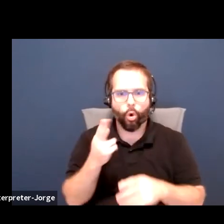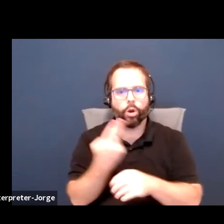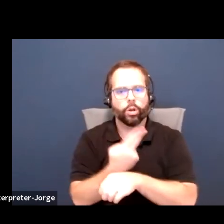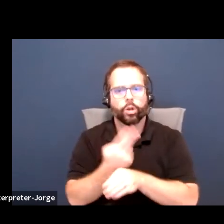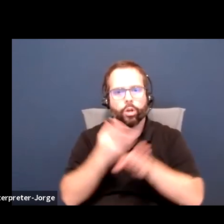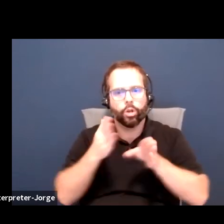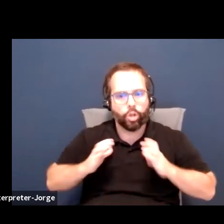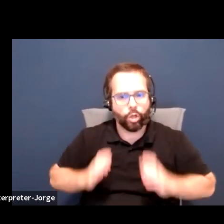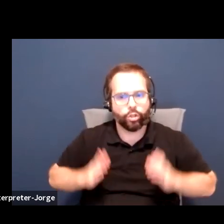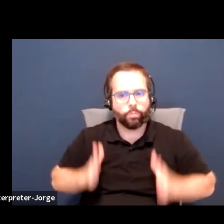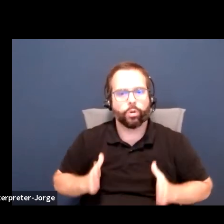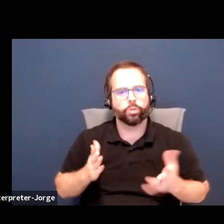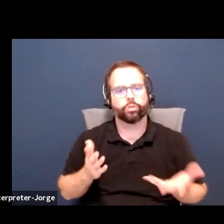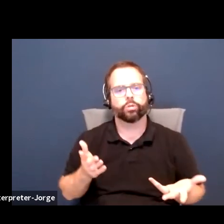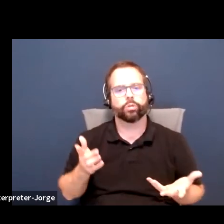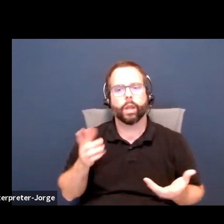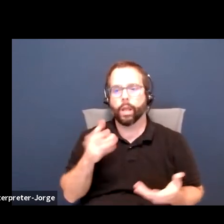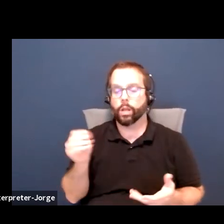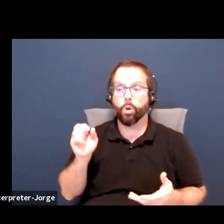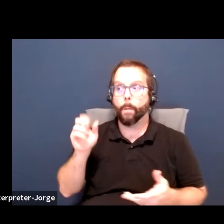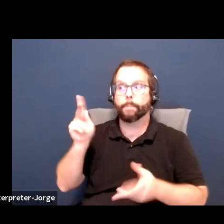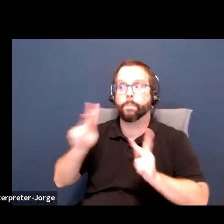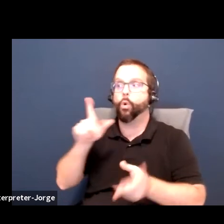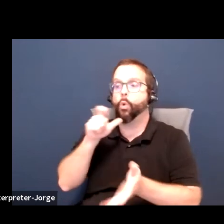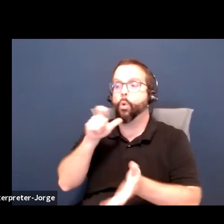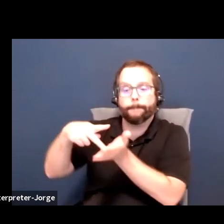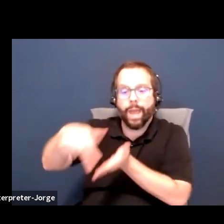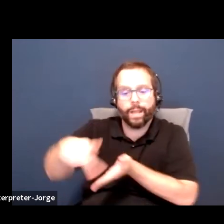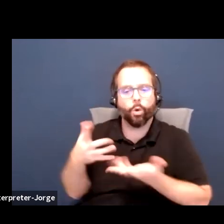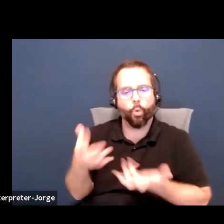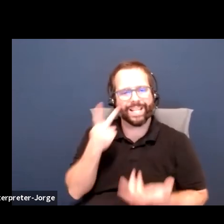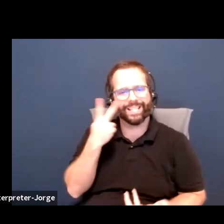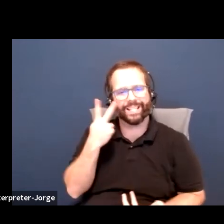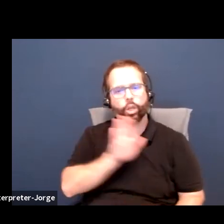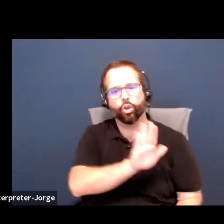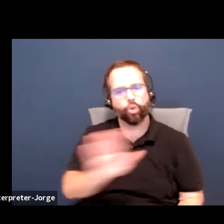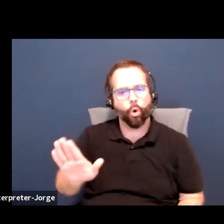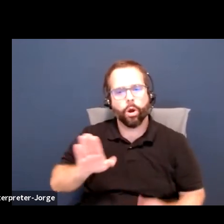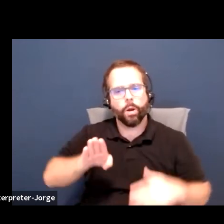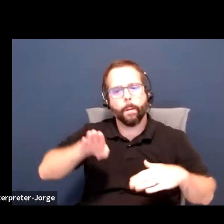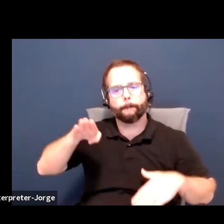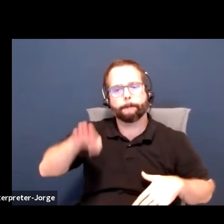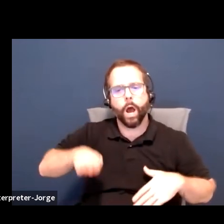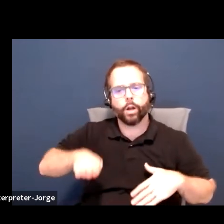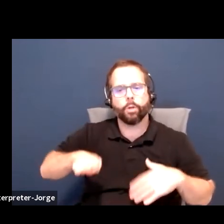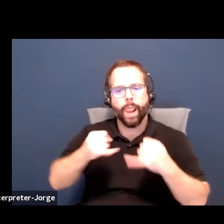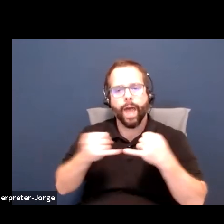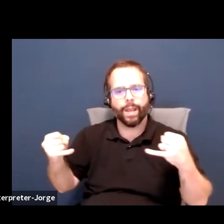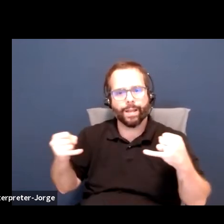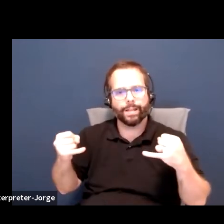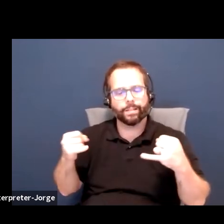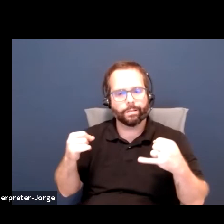impact on your bottom line. They want to see the impact on the consumer as well. But really,